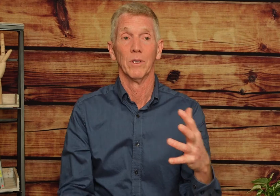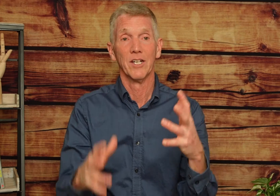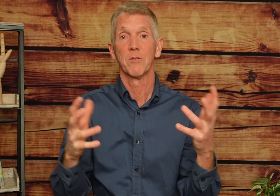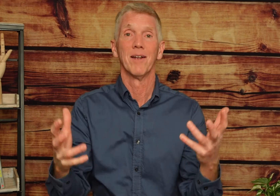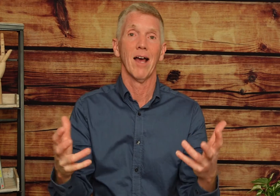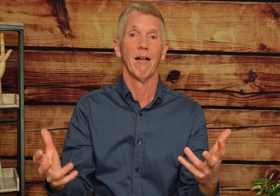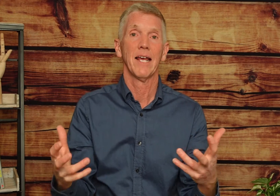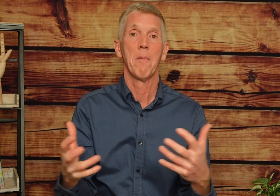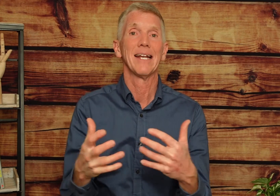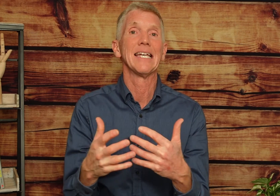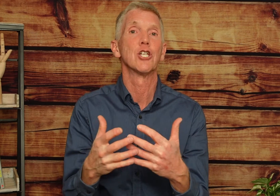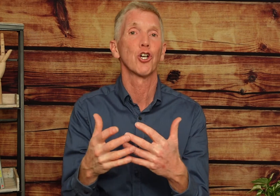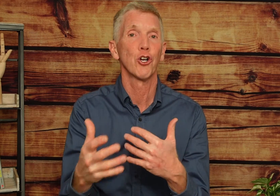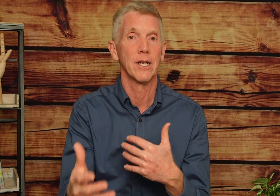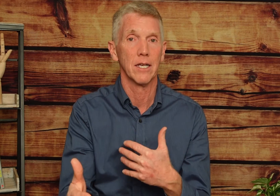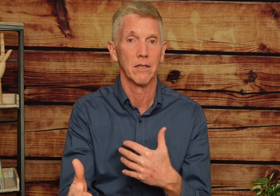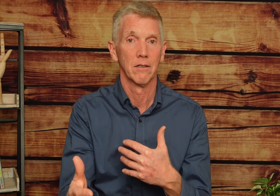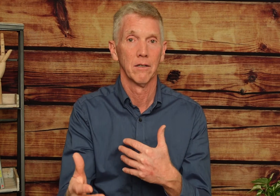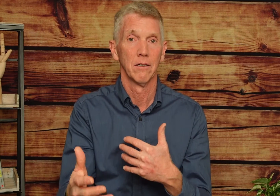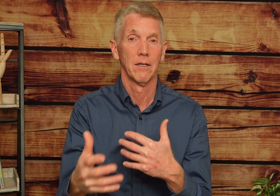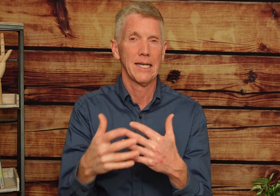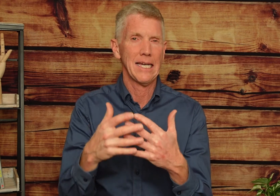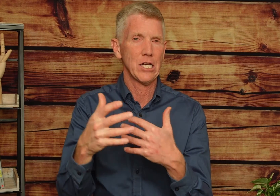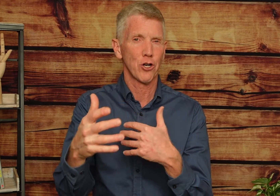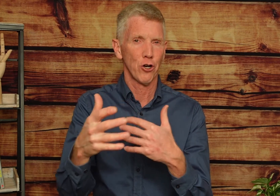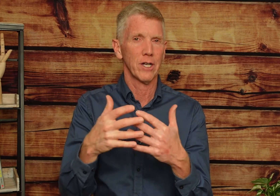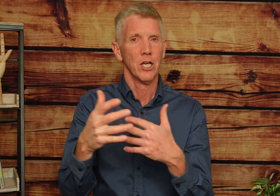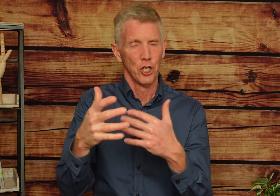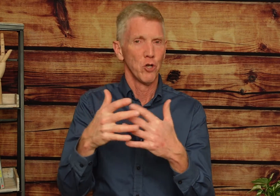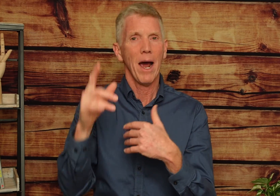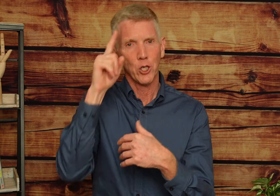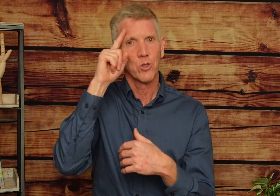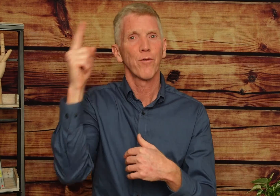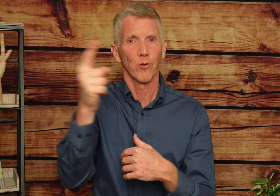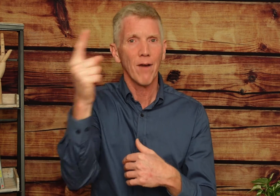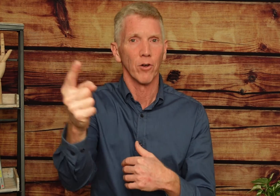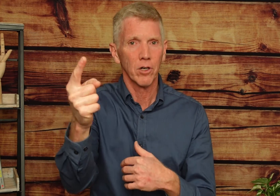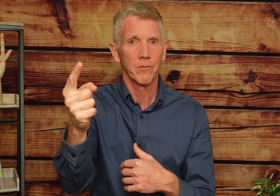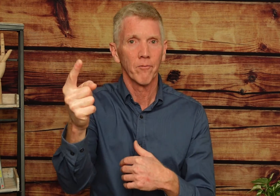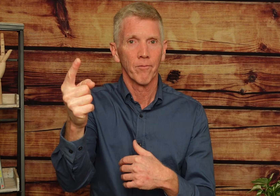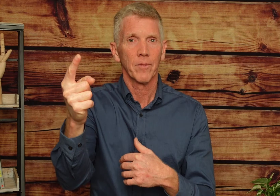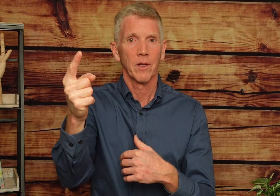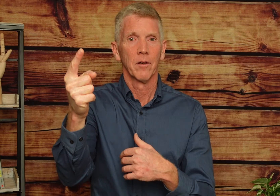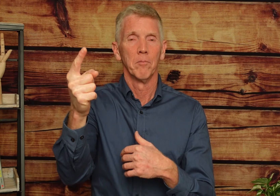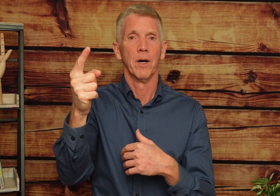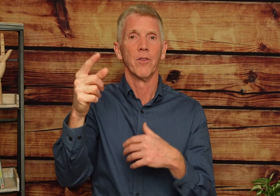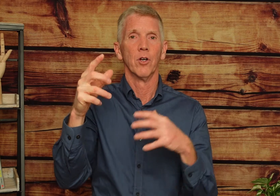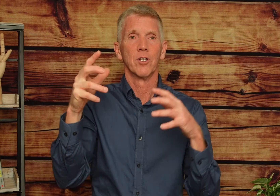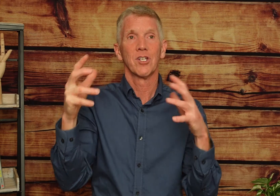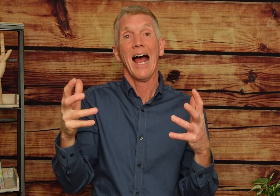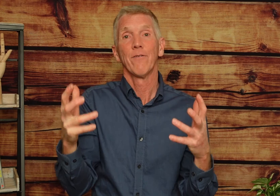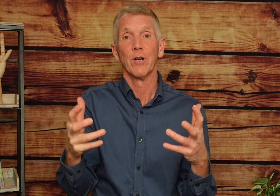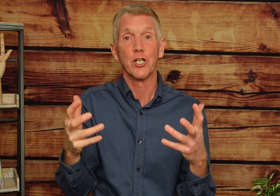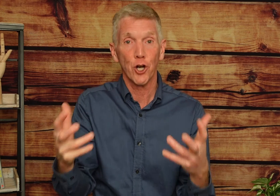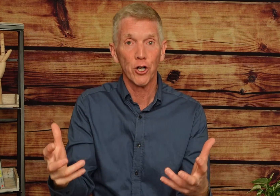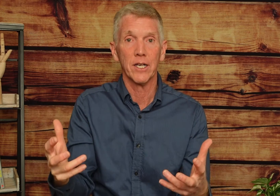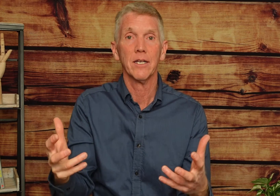religious mentality, how about eternity? Eternity. You might use forever, but the sign for eternity